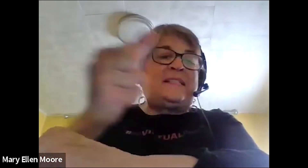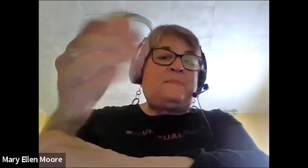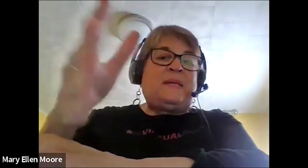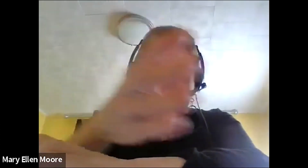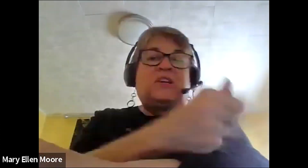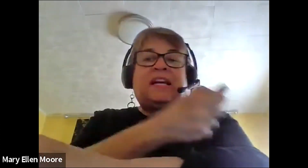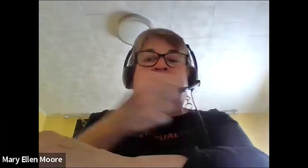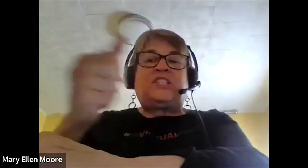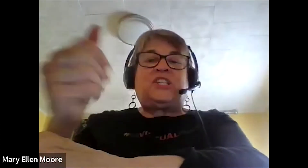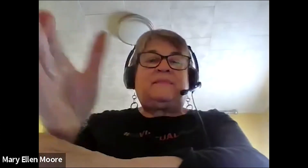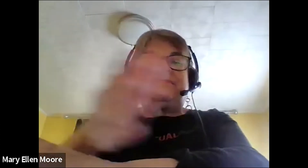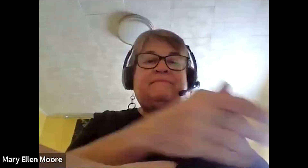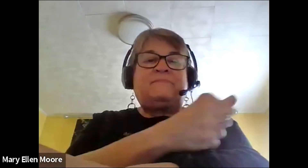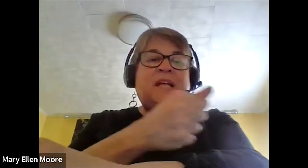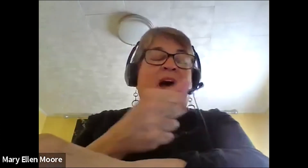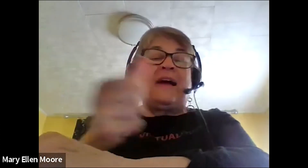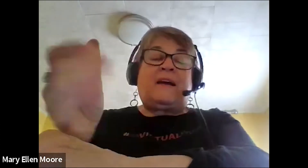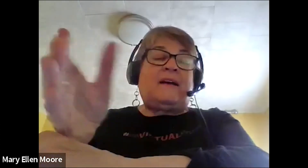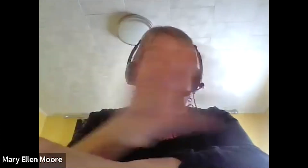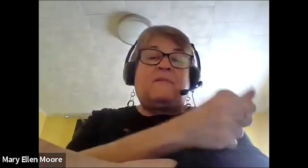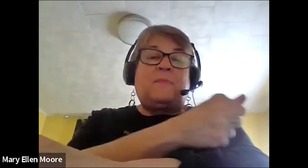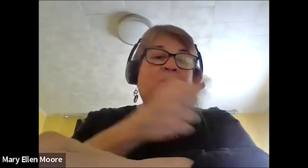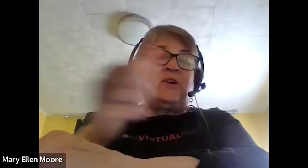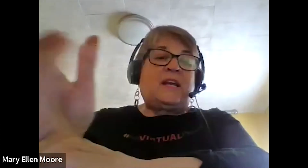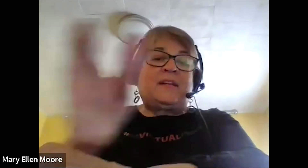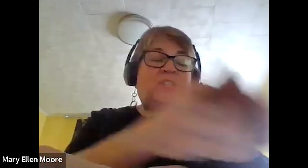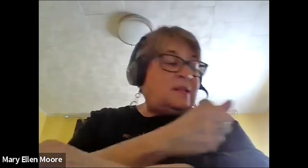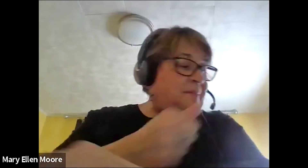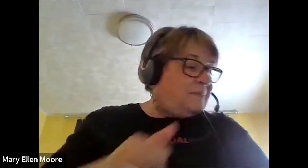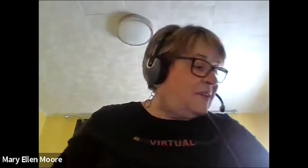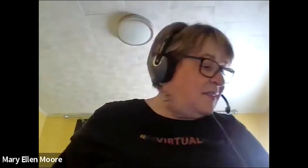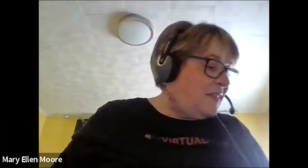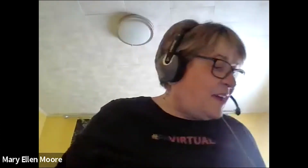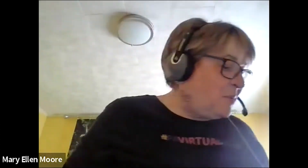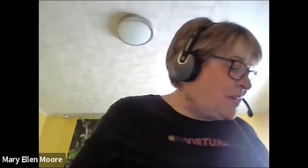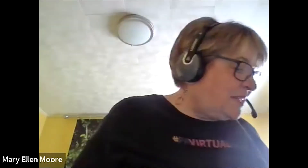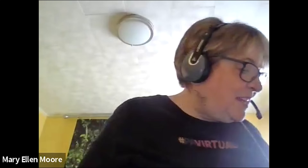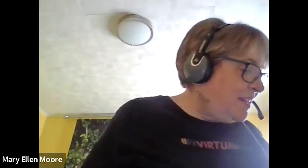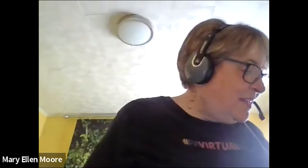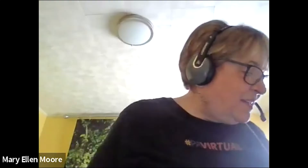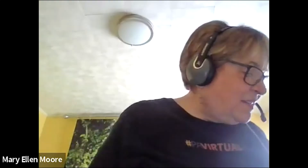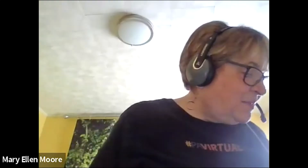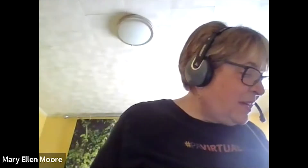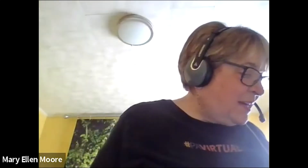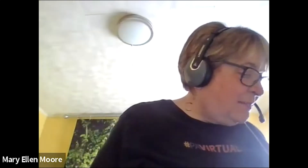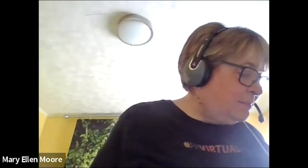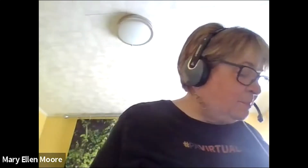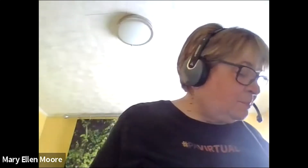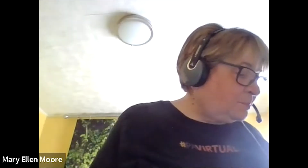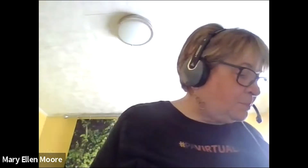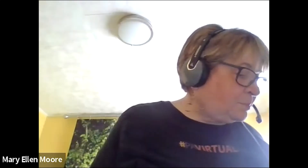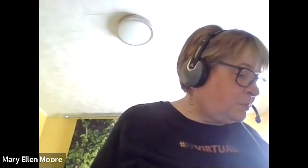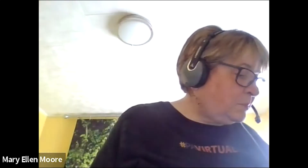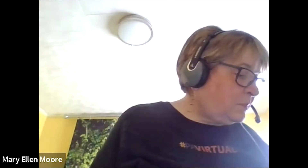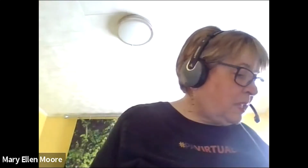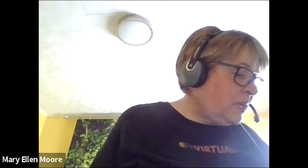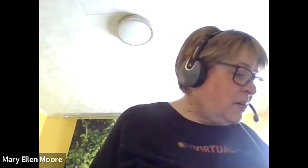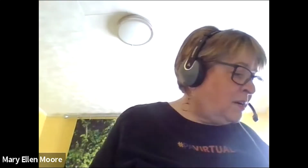it means you're going to catch it. I've never been good at catching them that quickly. Okay. All